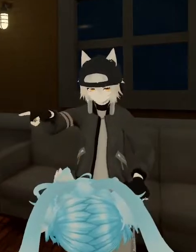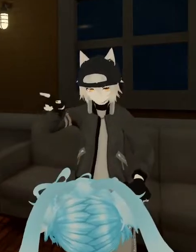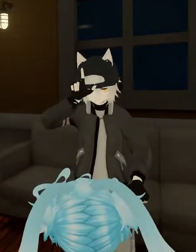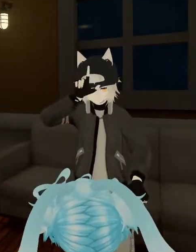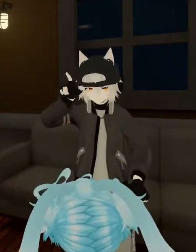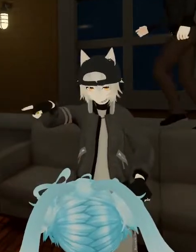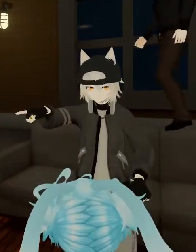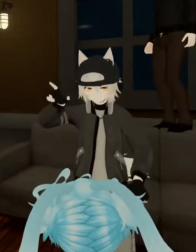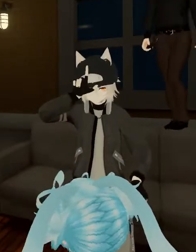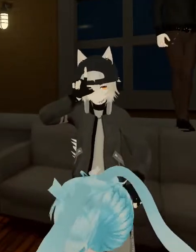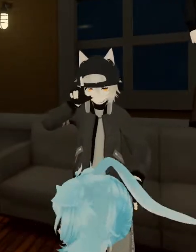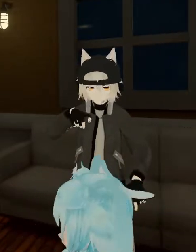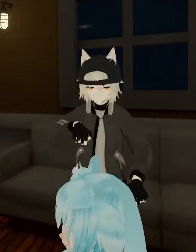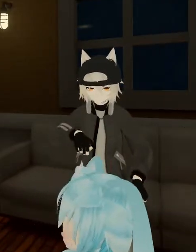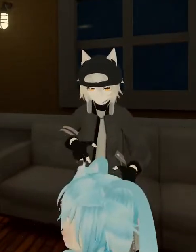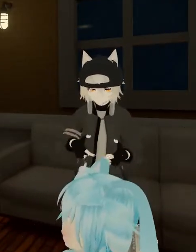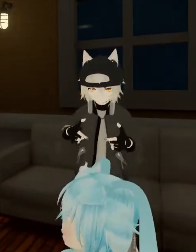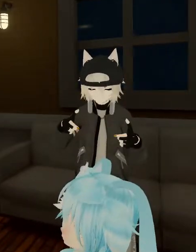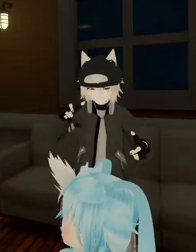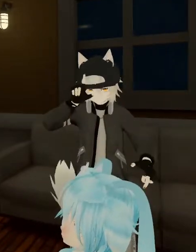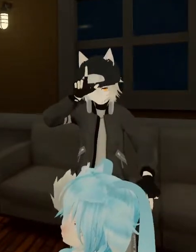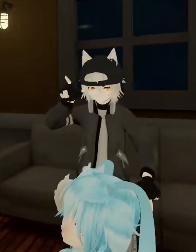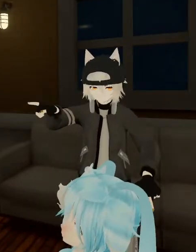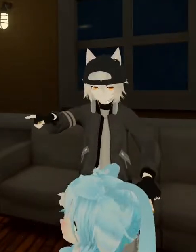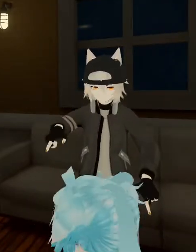it's Mm-hmm. you wiggle. Oh crap! Wiggling. Okay.